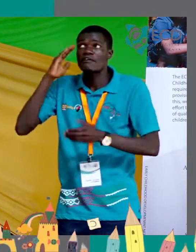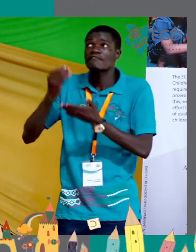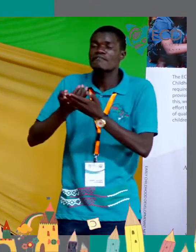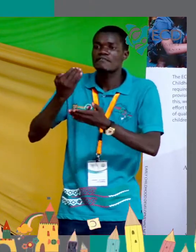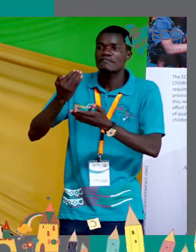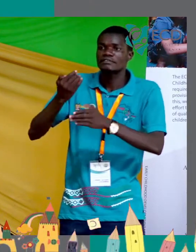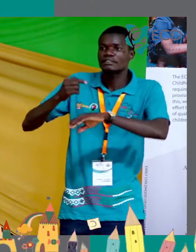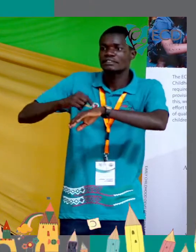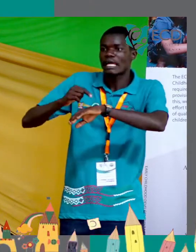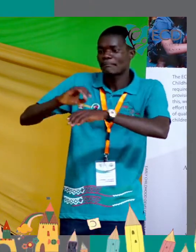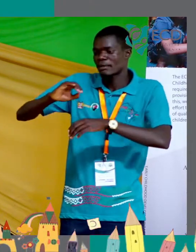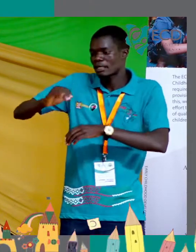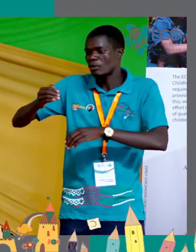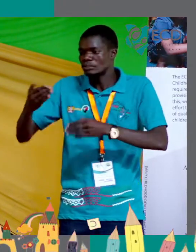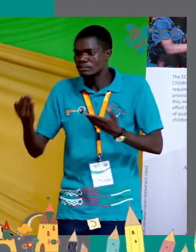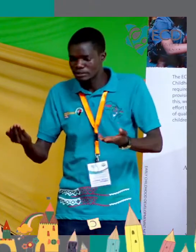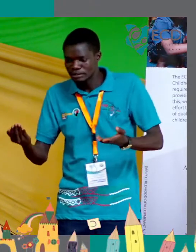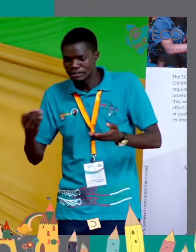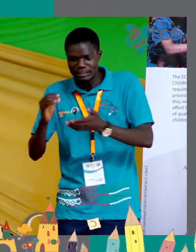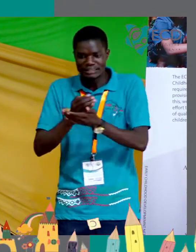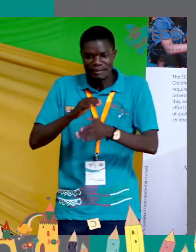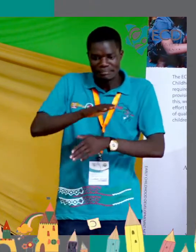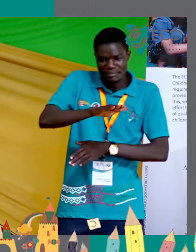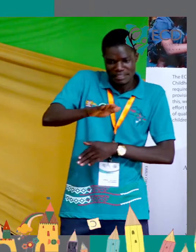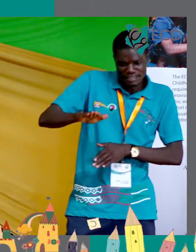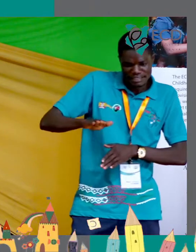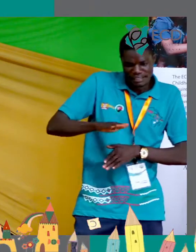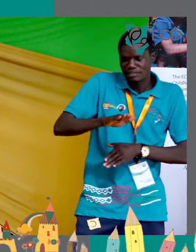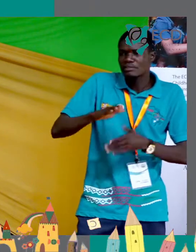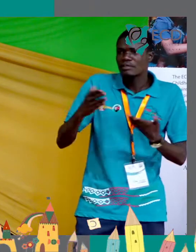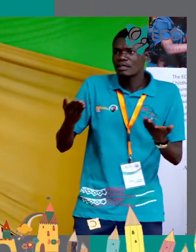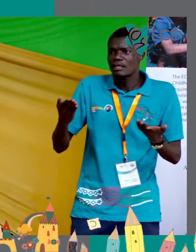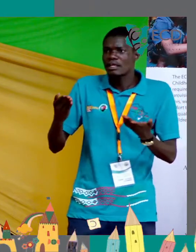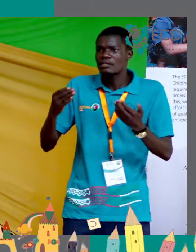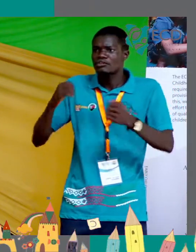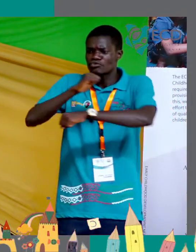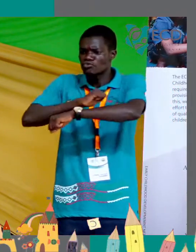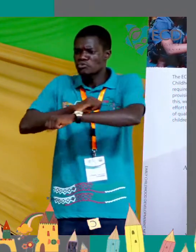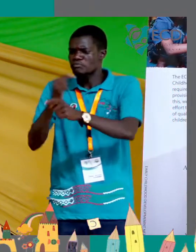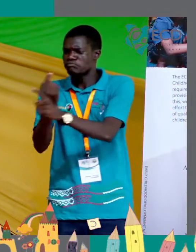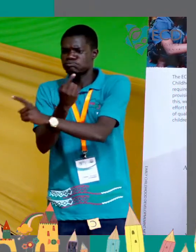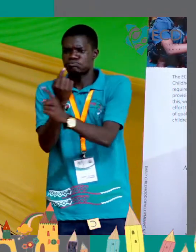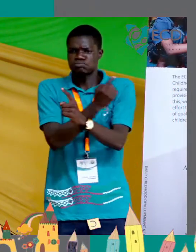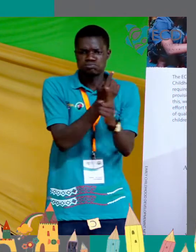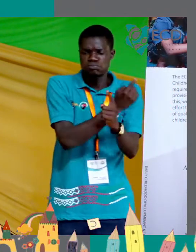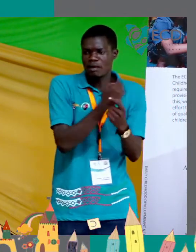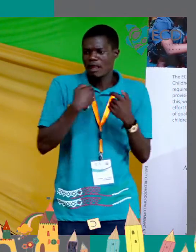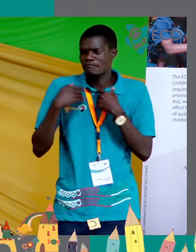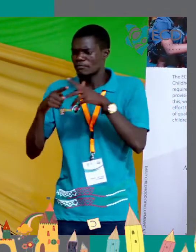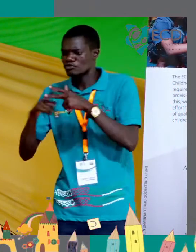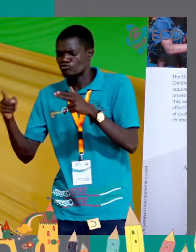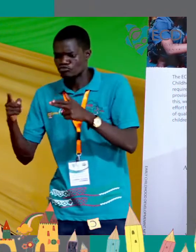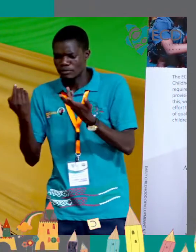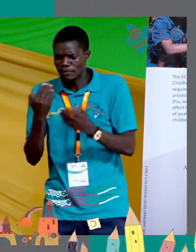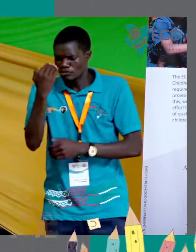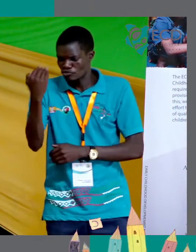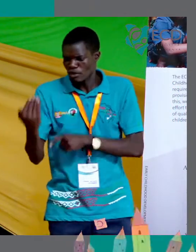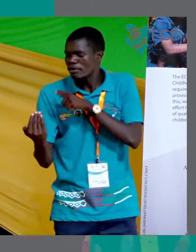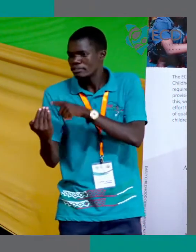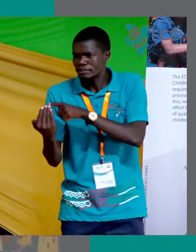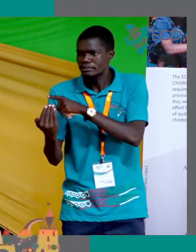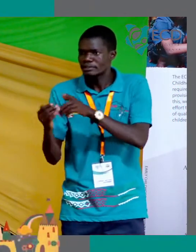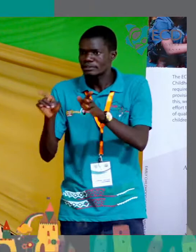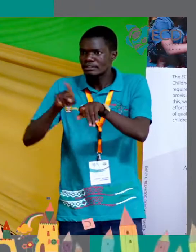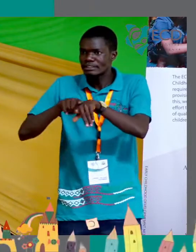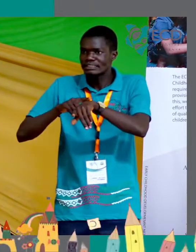some counties, for some regions, these schools are the source of these child's,